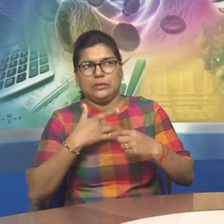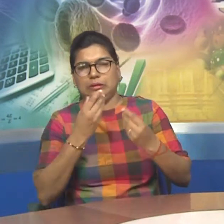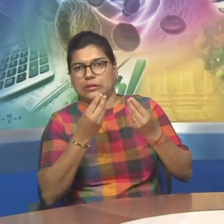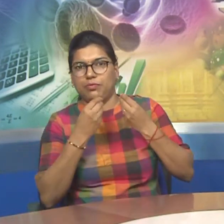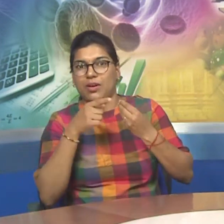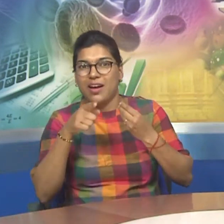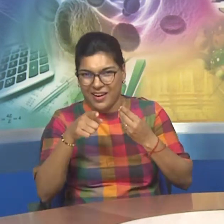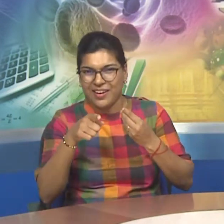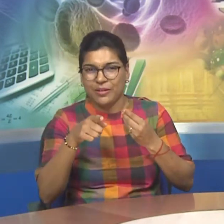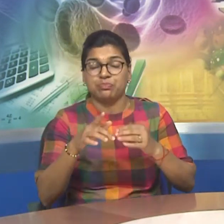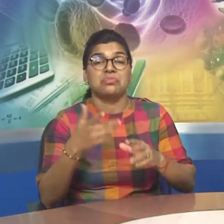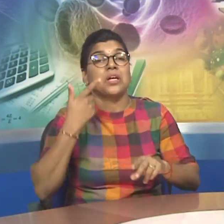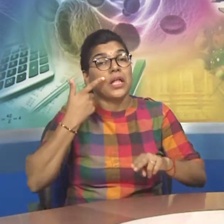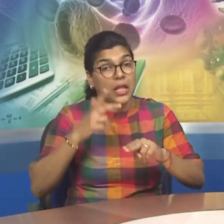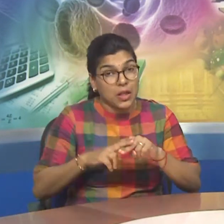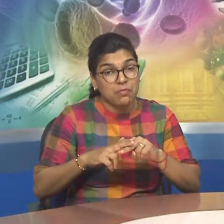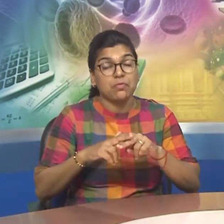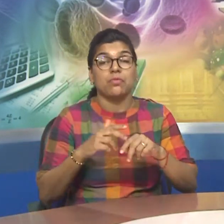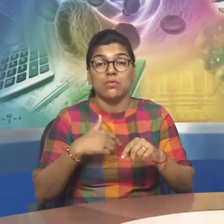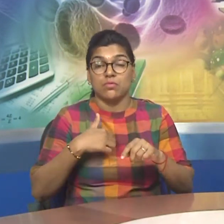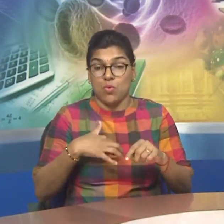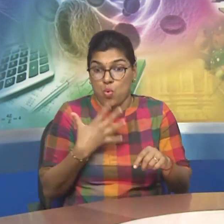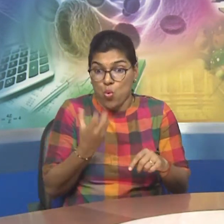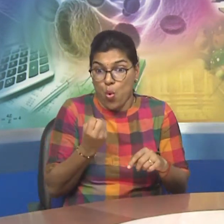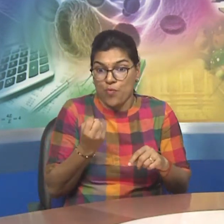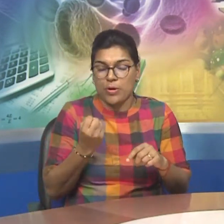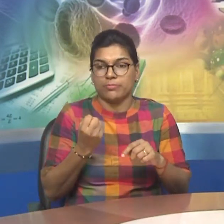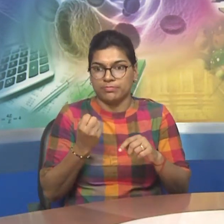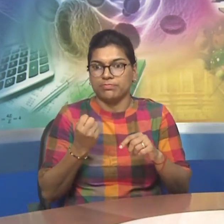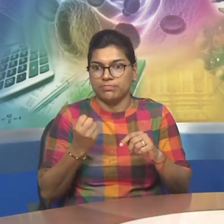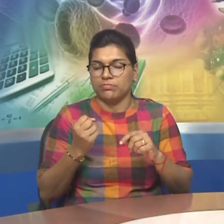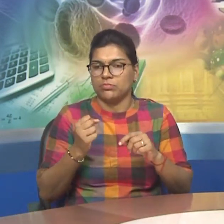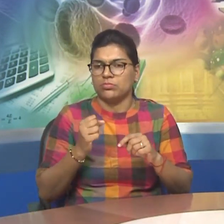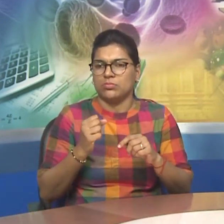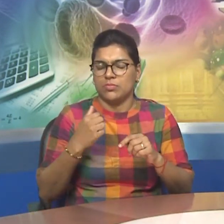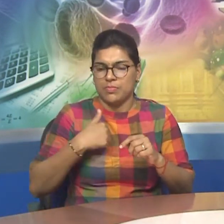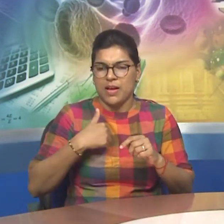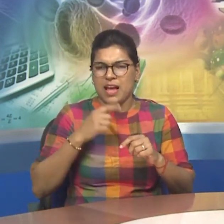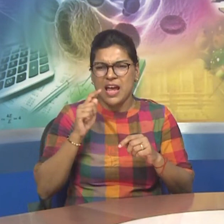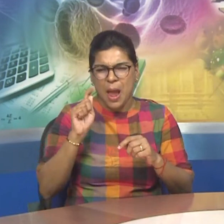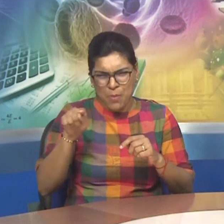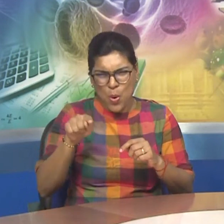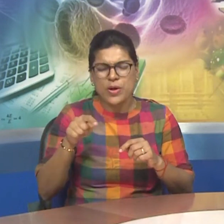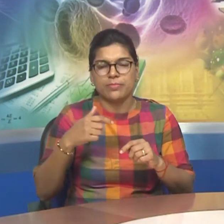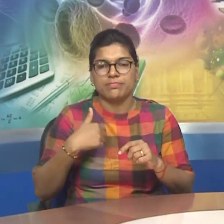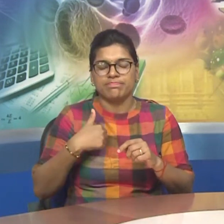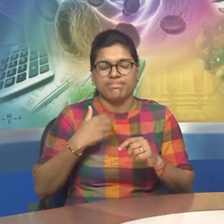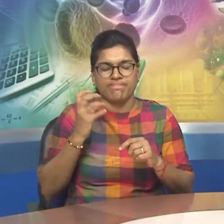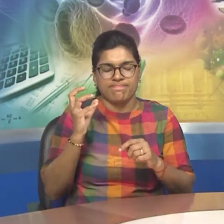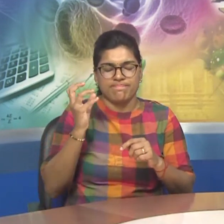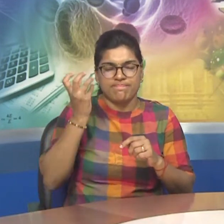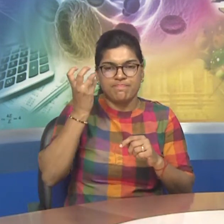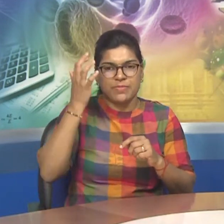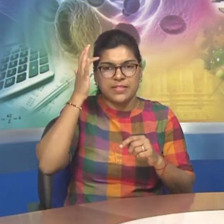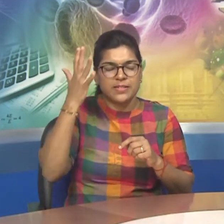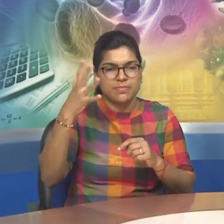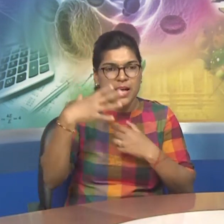So the consequences are different for positive emotions and negative emotions in a great way.